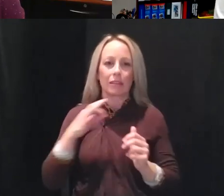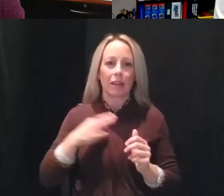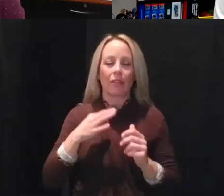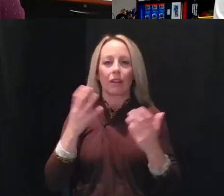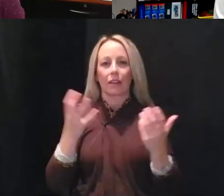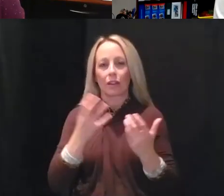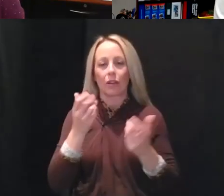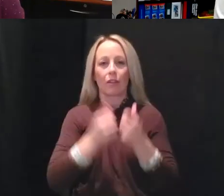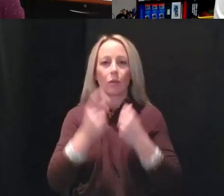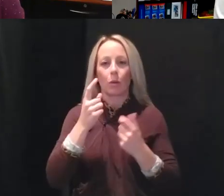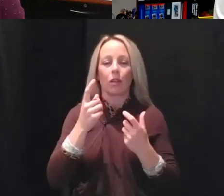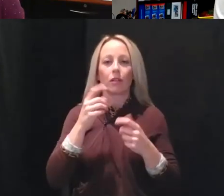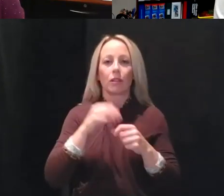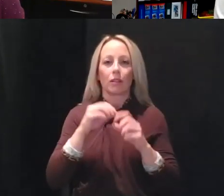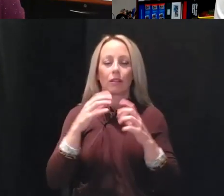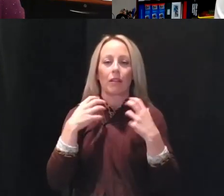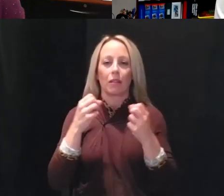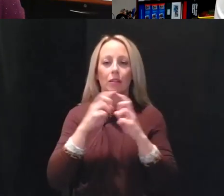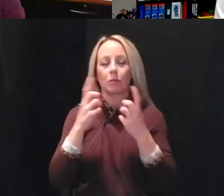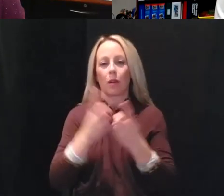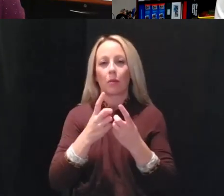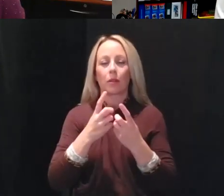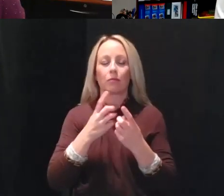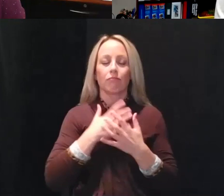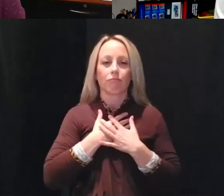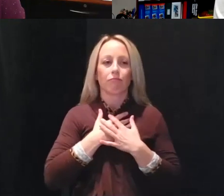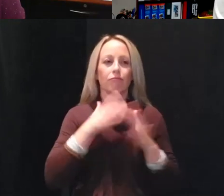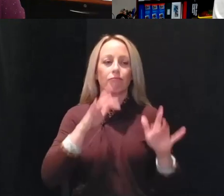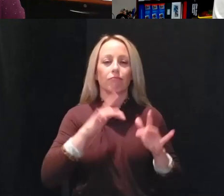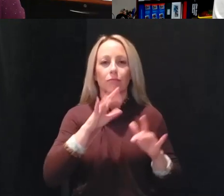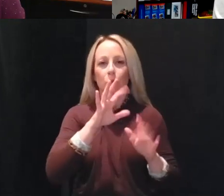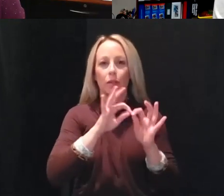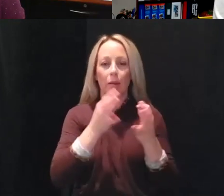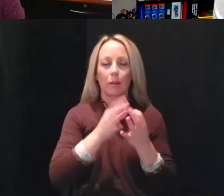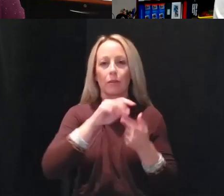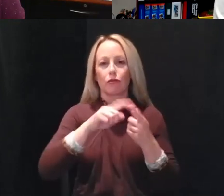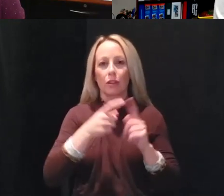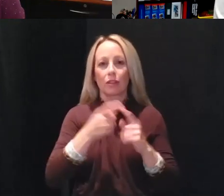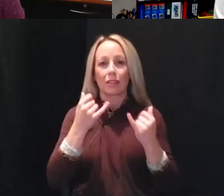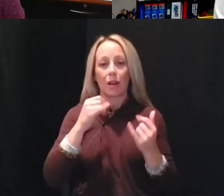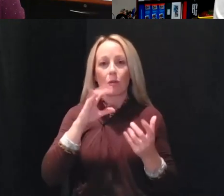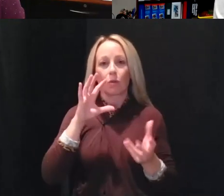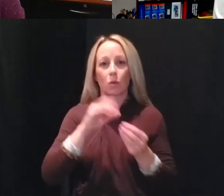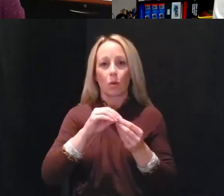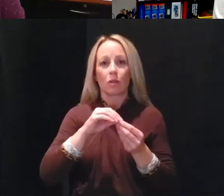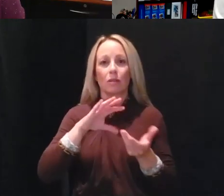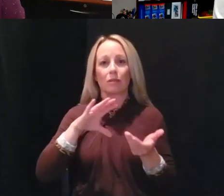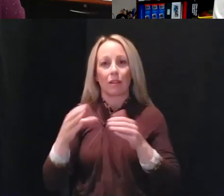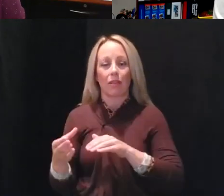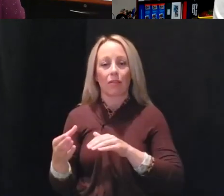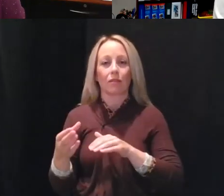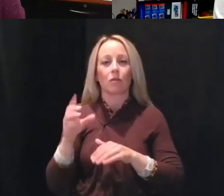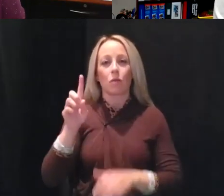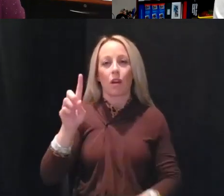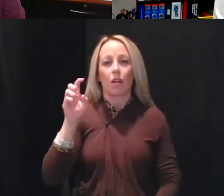sympathies to this person and their family. That brings the total deaths in Rock Island County now to 101.